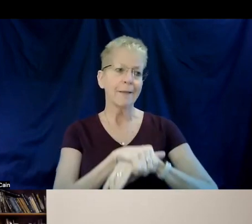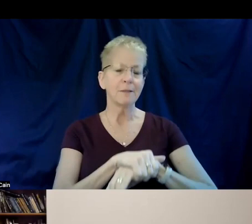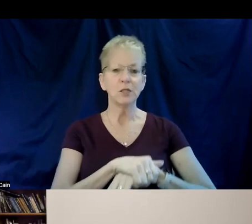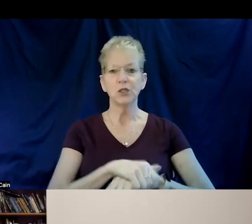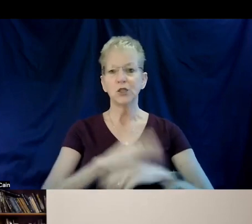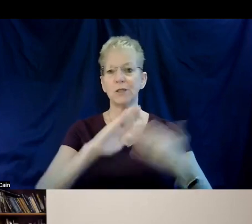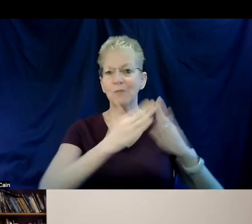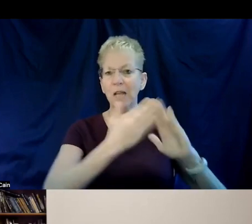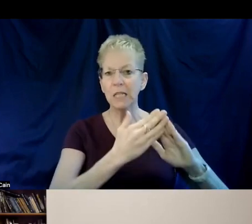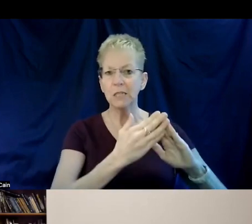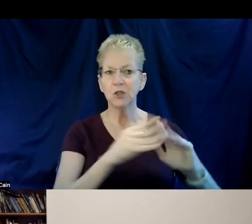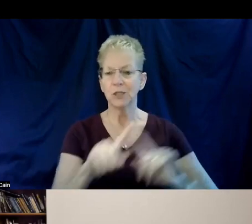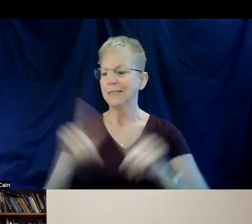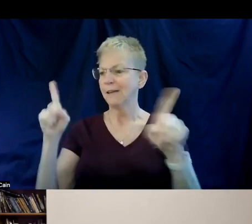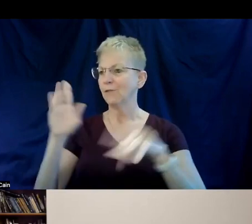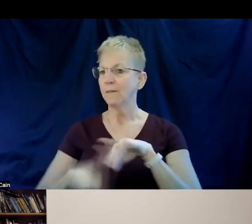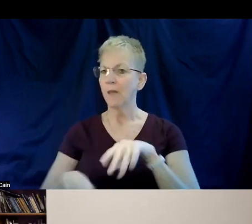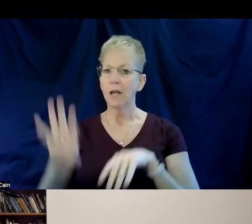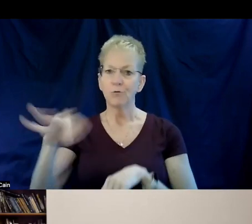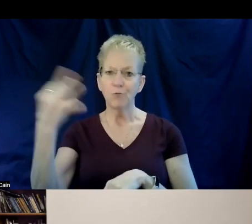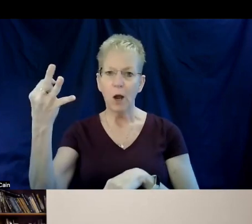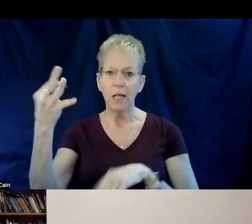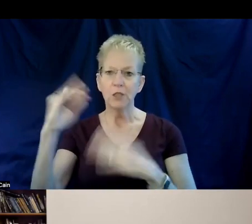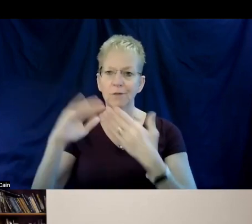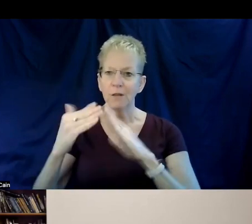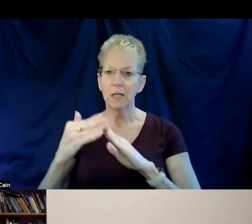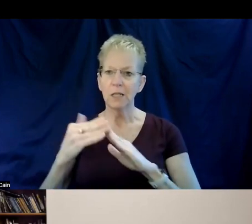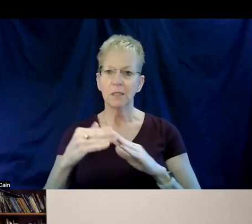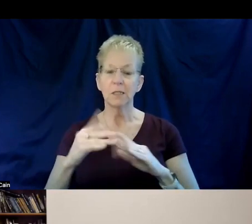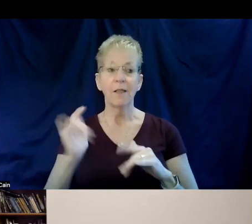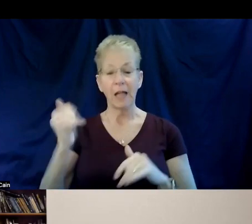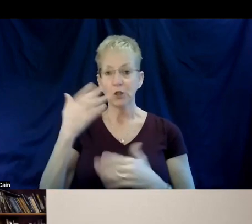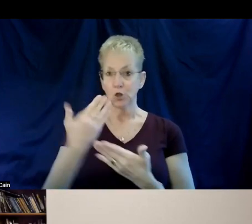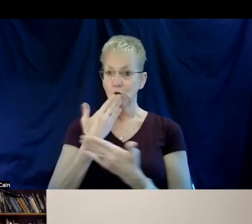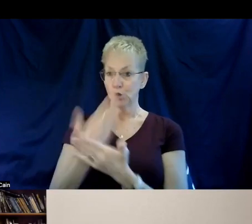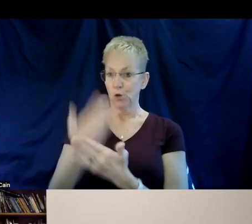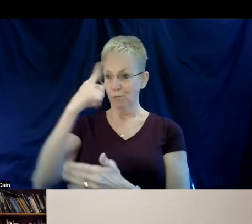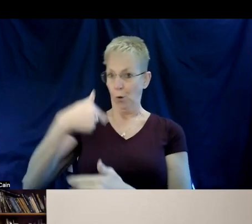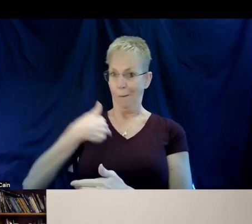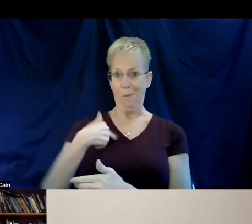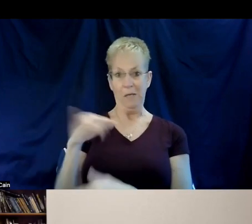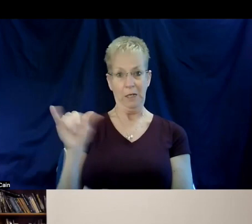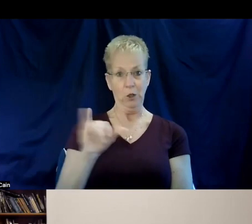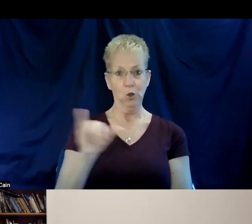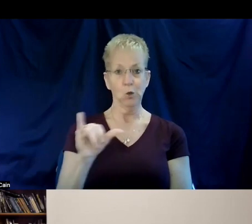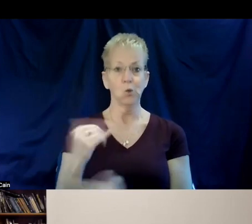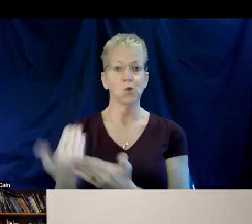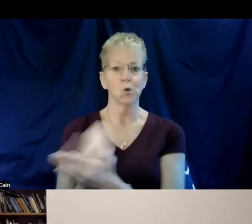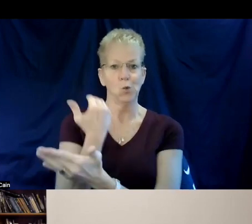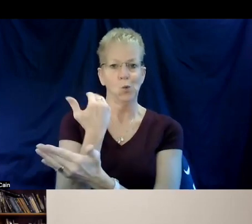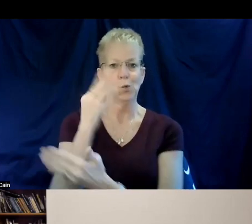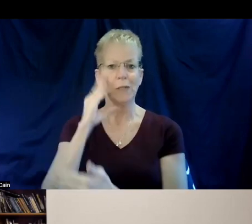kind of experience. And that freshens it up for me as the writer as well as for the reader.